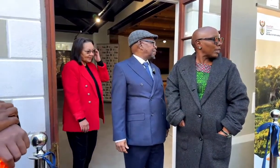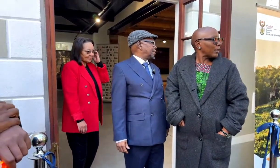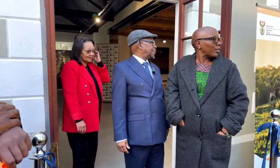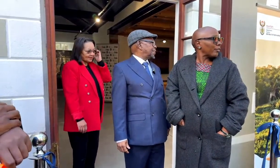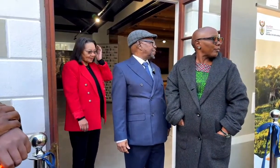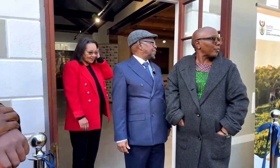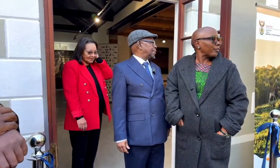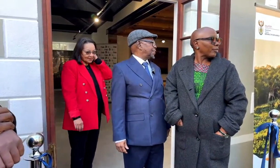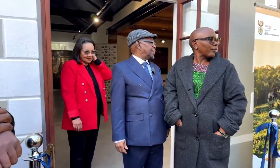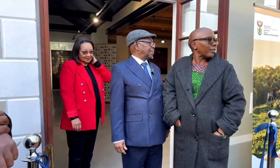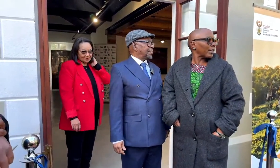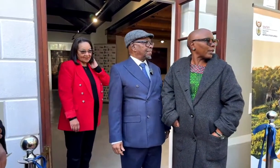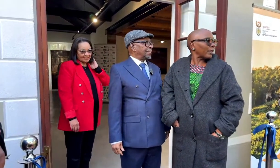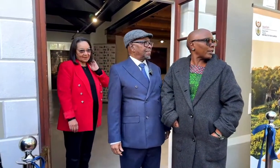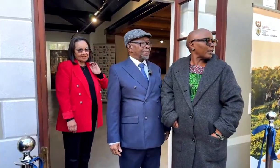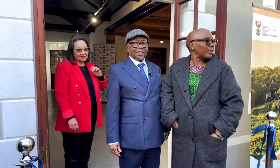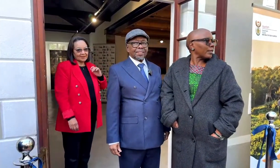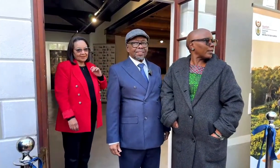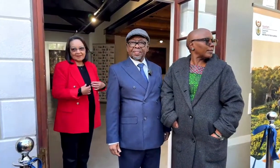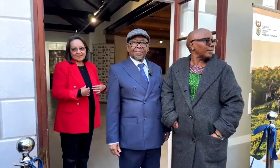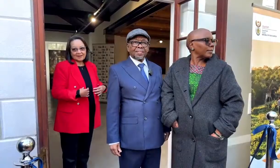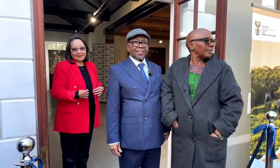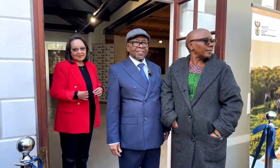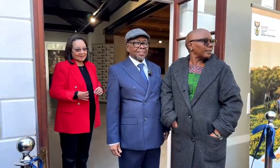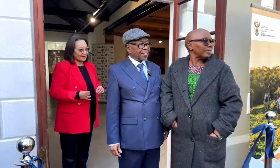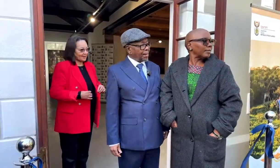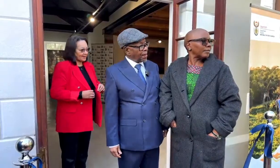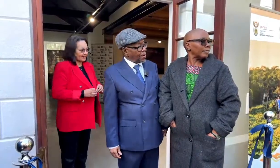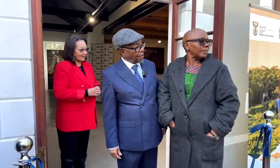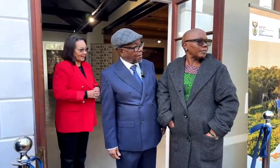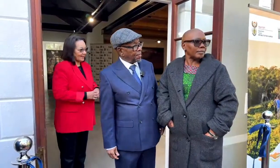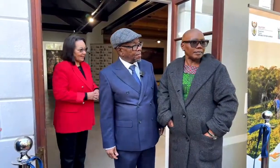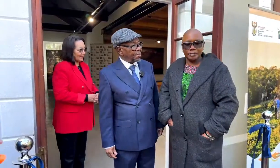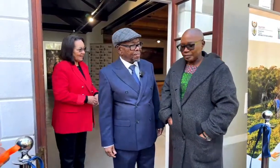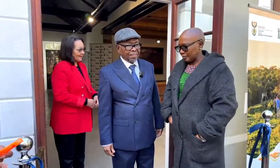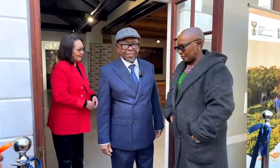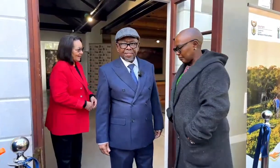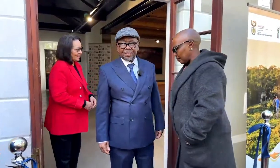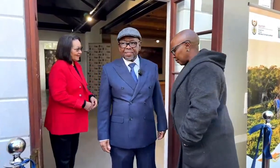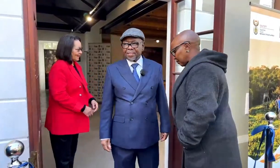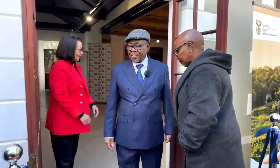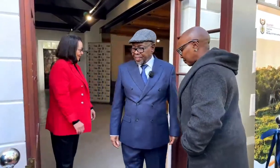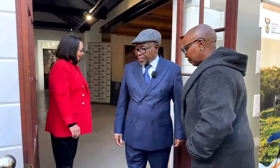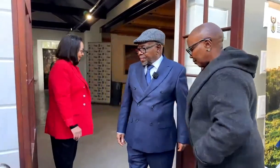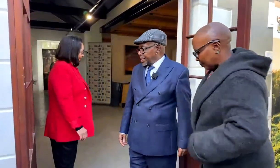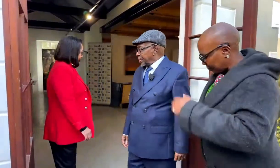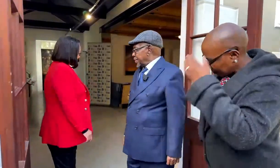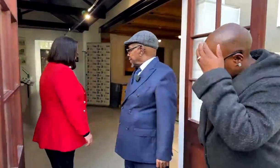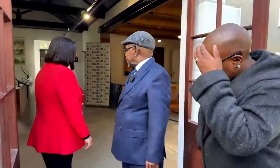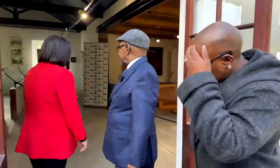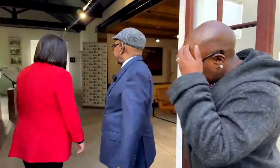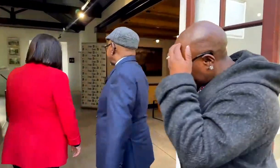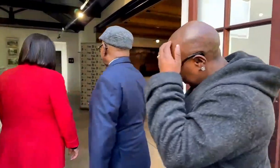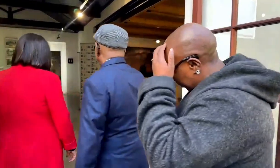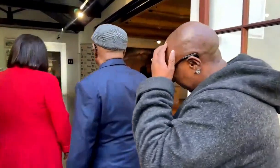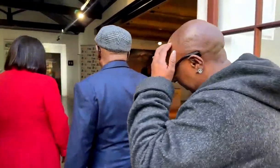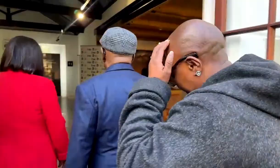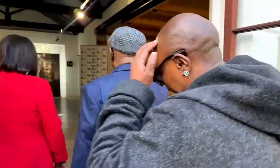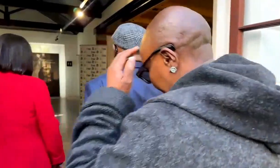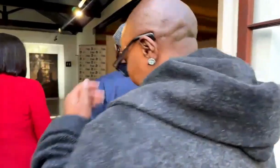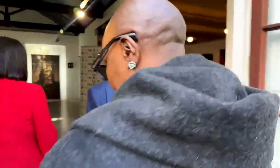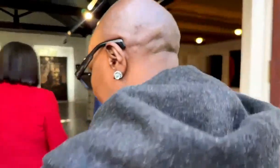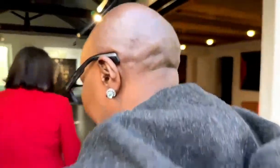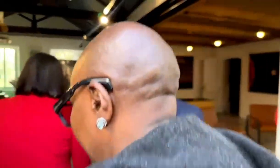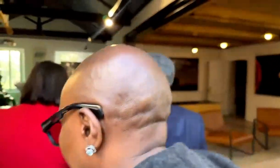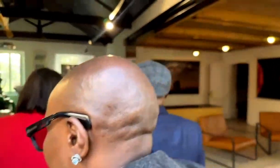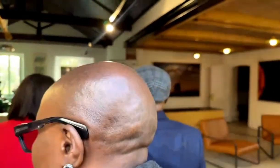time for the main program. 10 minutes. 10 minutes. Yeah, 10 minutes, not more than 10 minutes. We are in your